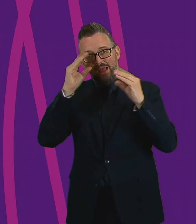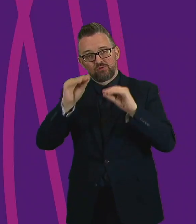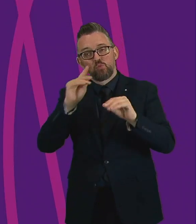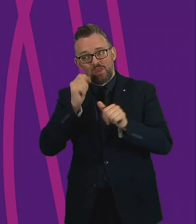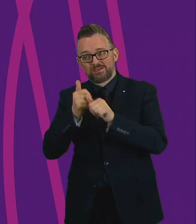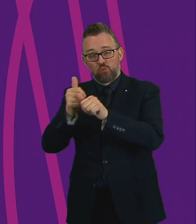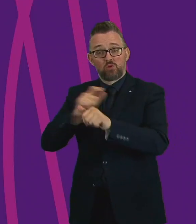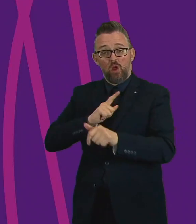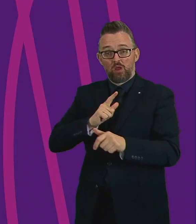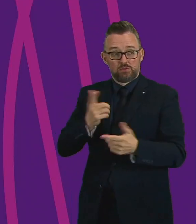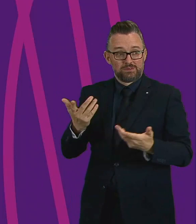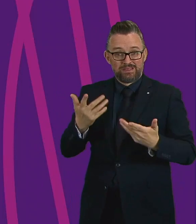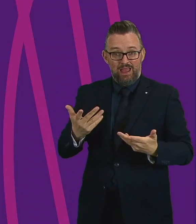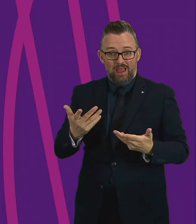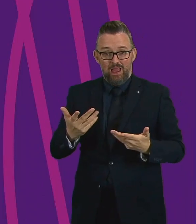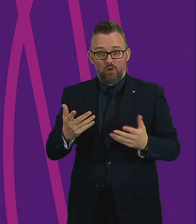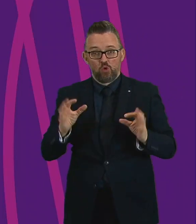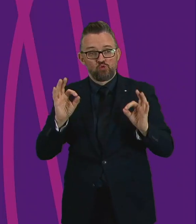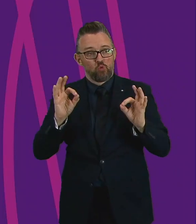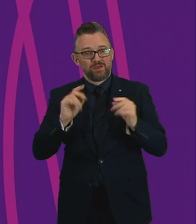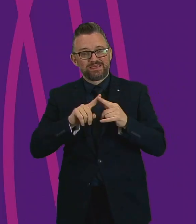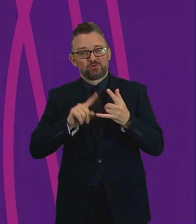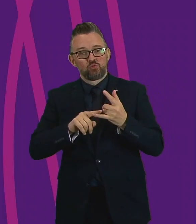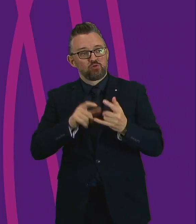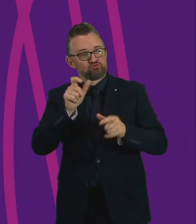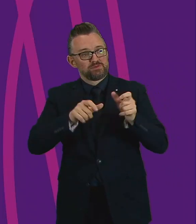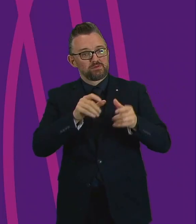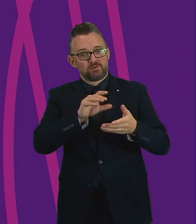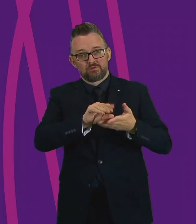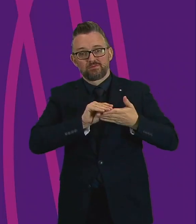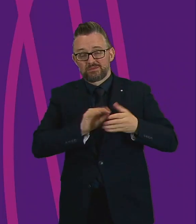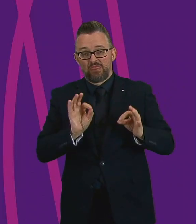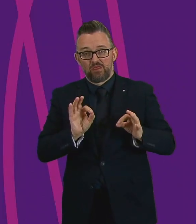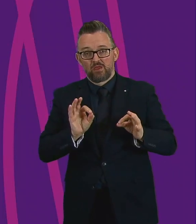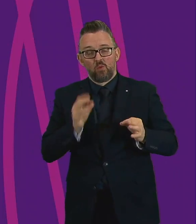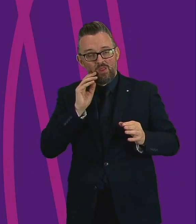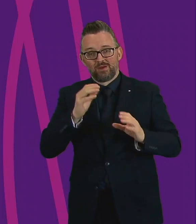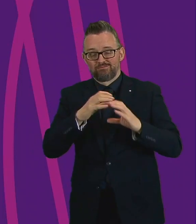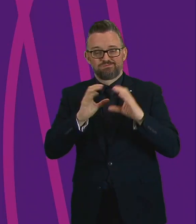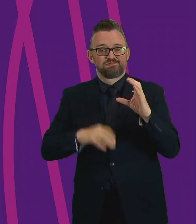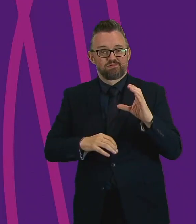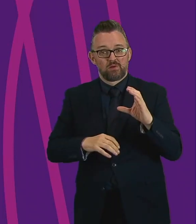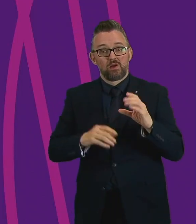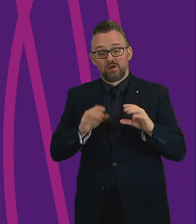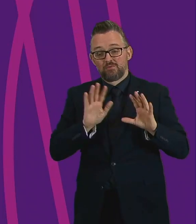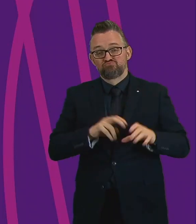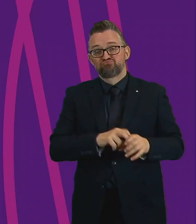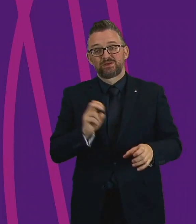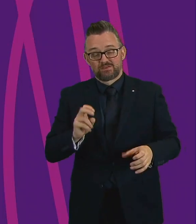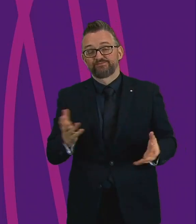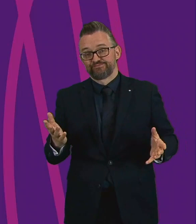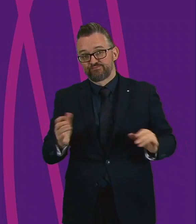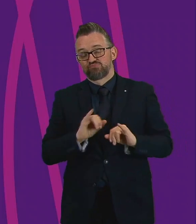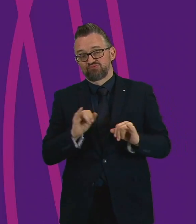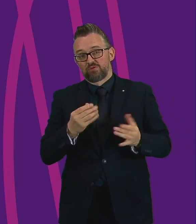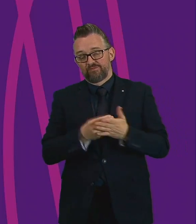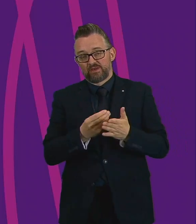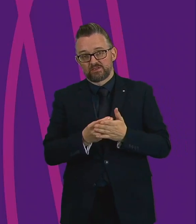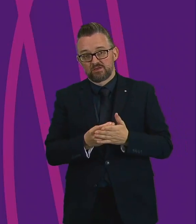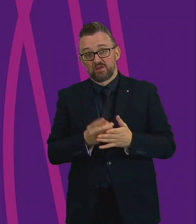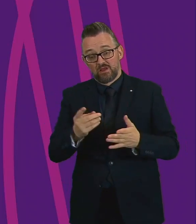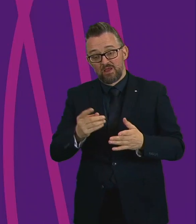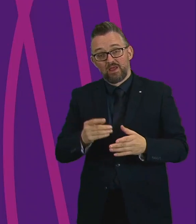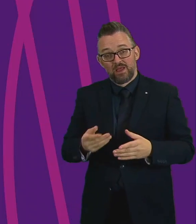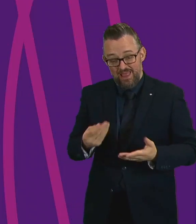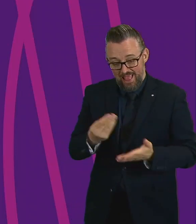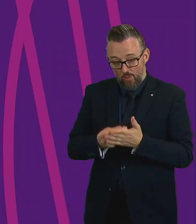desperately short of money following the loss of non-EU student income. Brexit is also certain to damage our economy and finances. Of course, it's hard to see the economy getting back